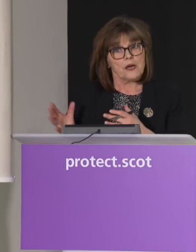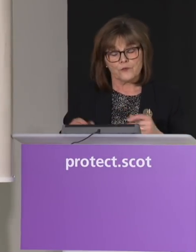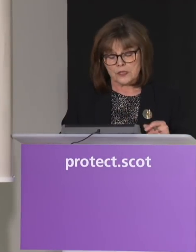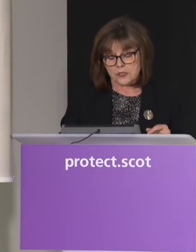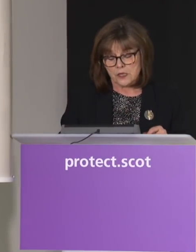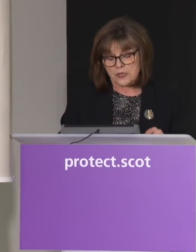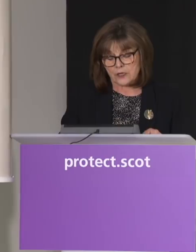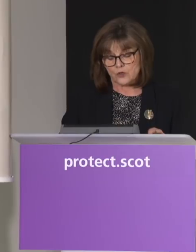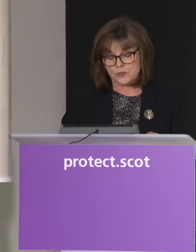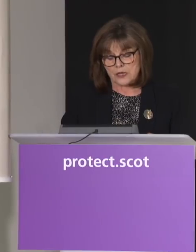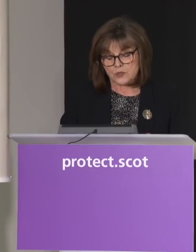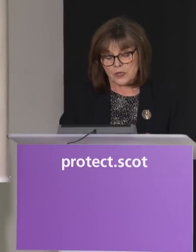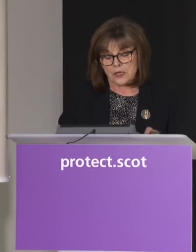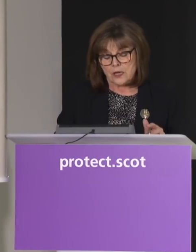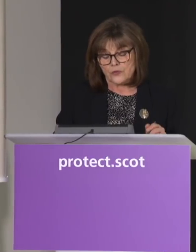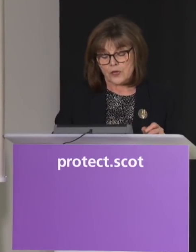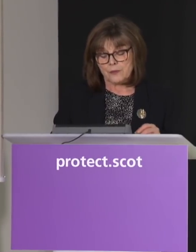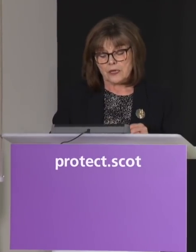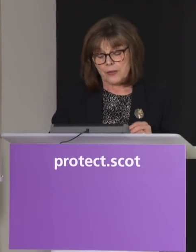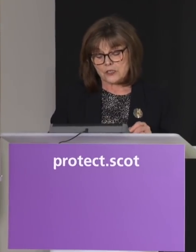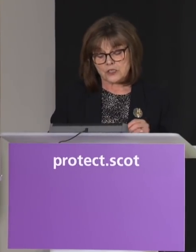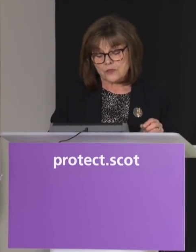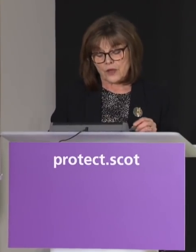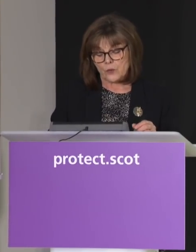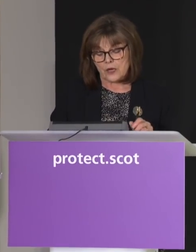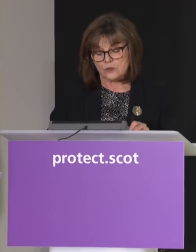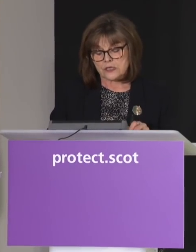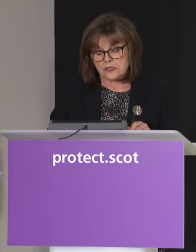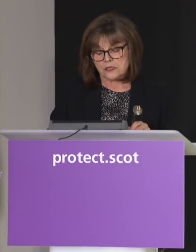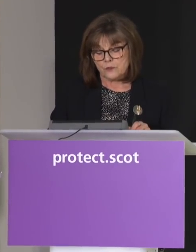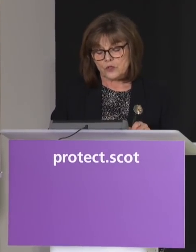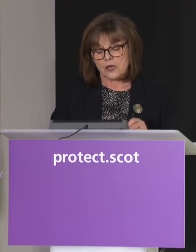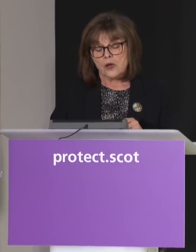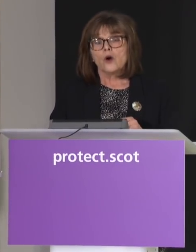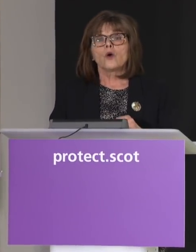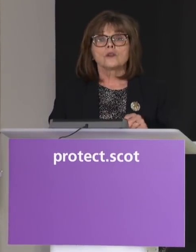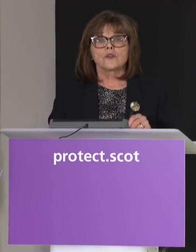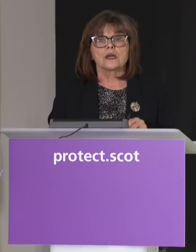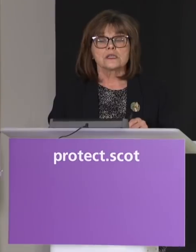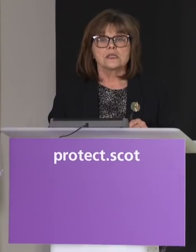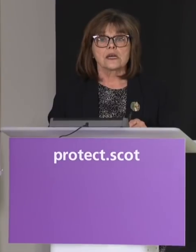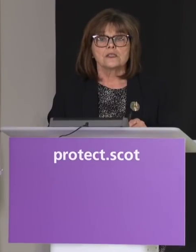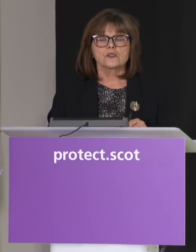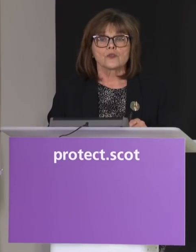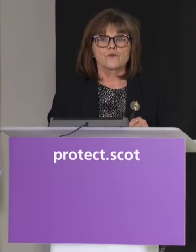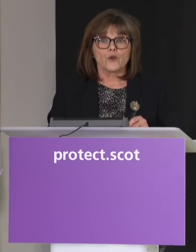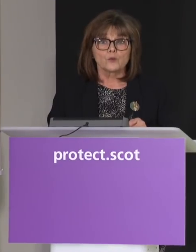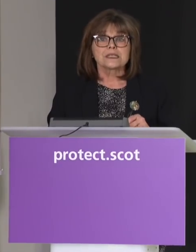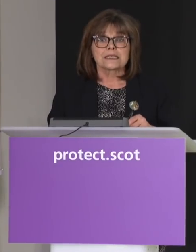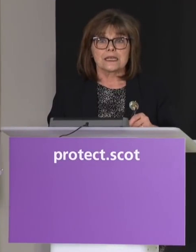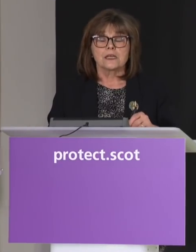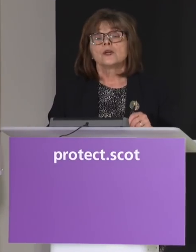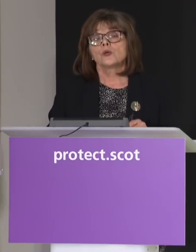the Pathfinder care homes last week. The remaining batches of that went out on Saturday morning. All of that is designed so that